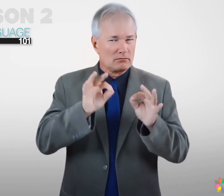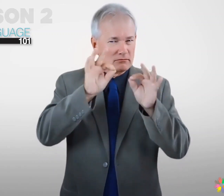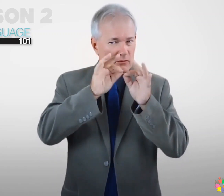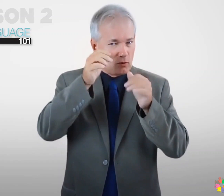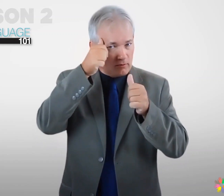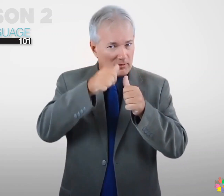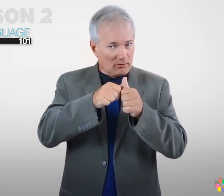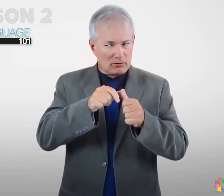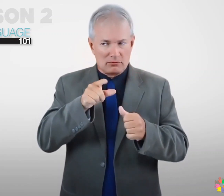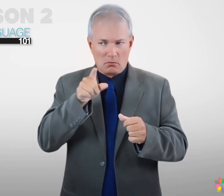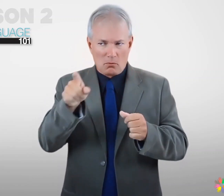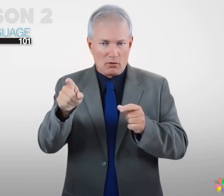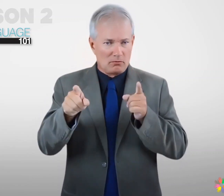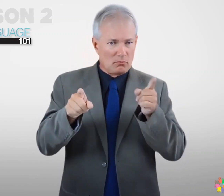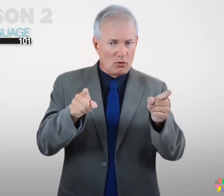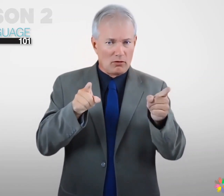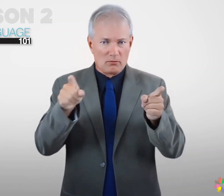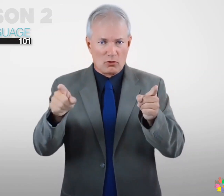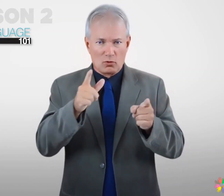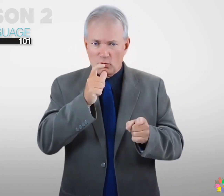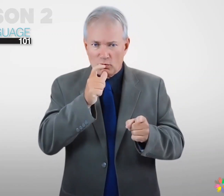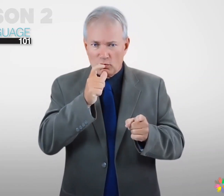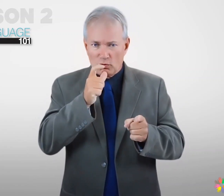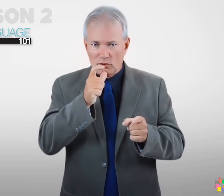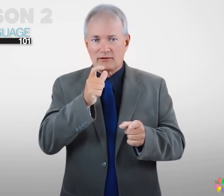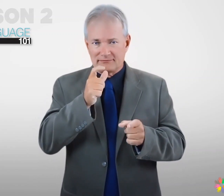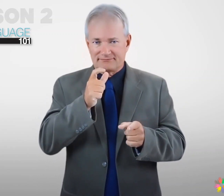it. So it's important to remember, use your index